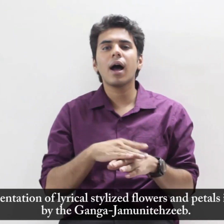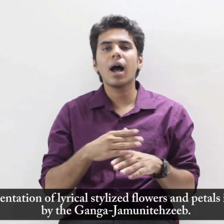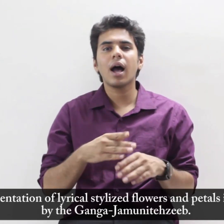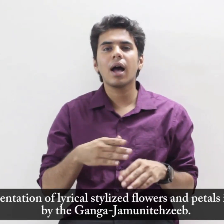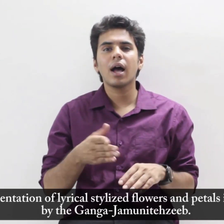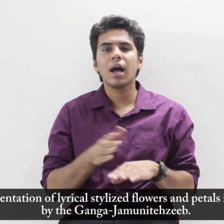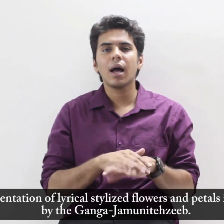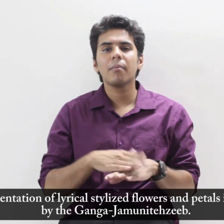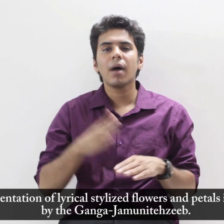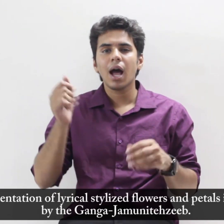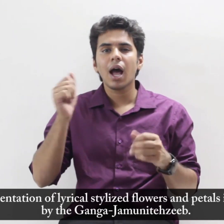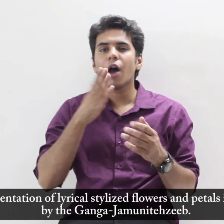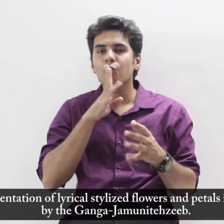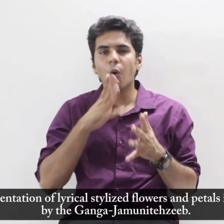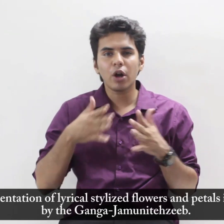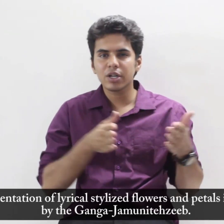Jamunite Hazib.